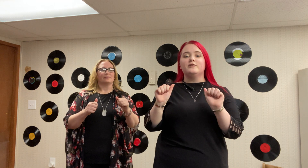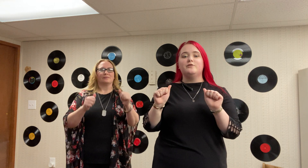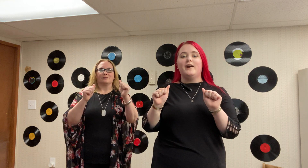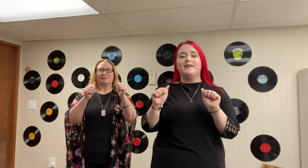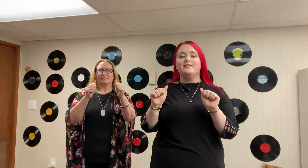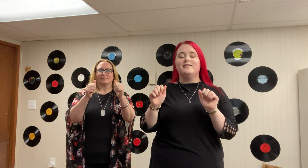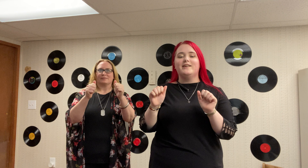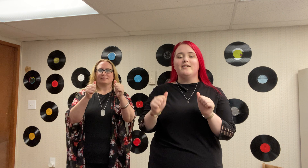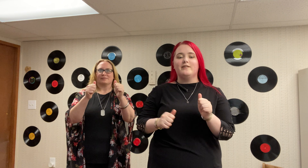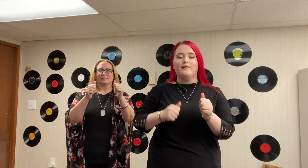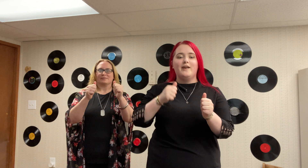2 A's. Okay, so